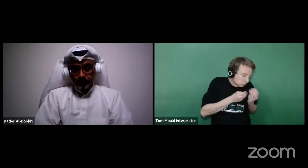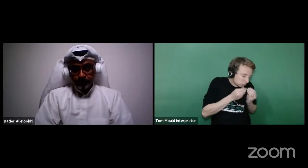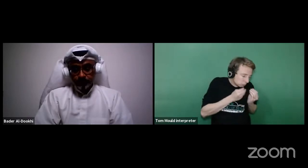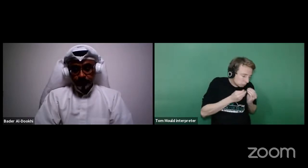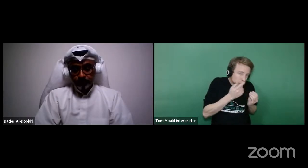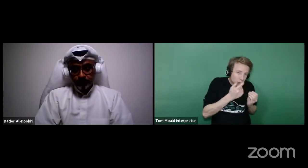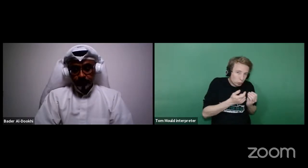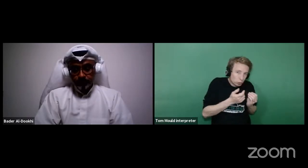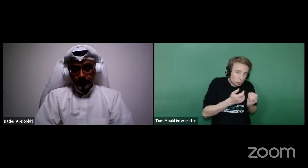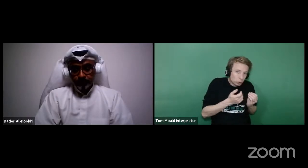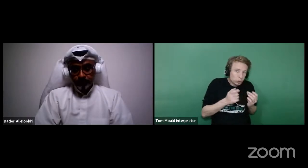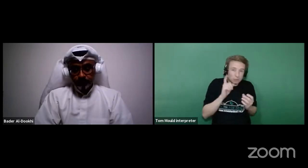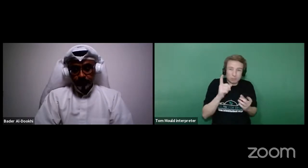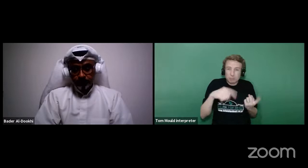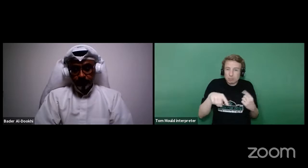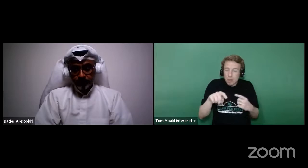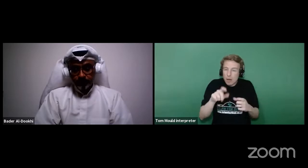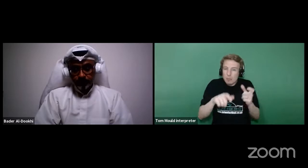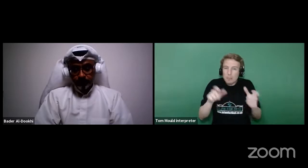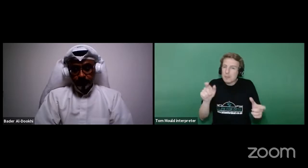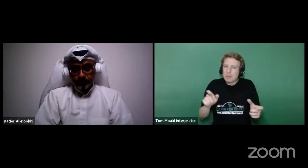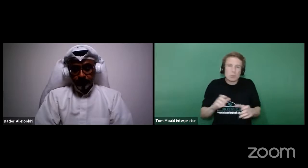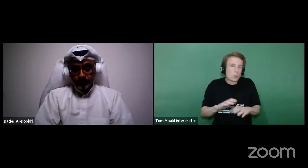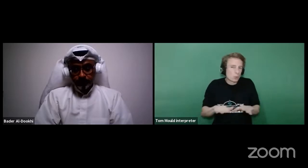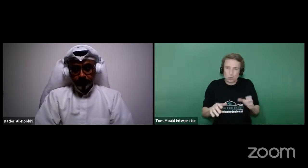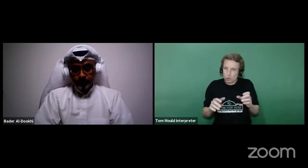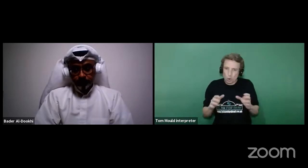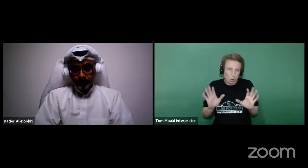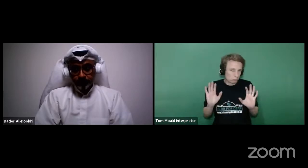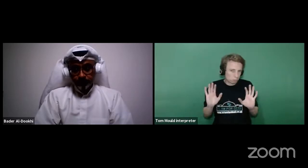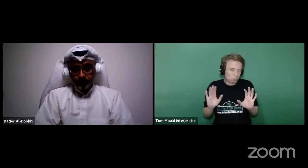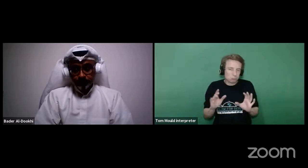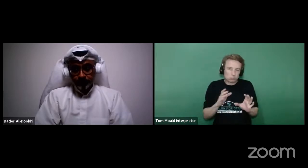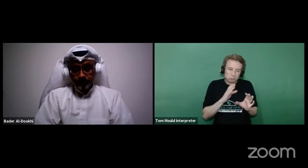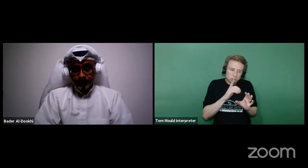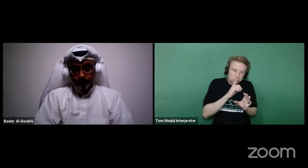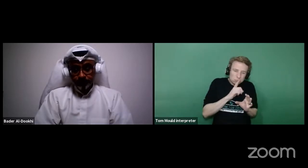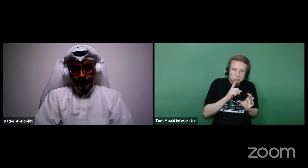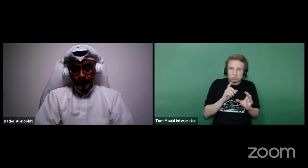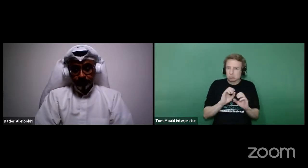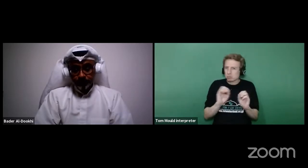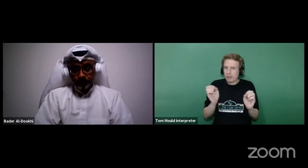this. Why do they not do this? It's due to their